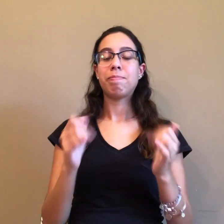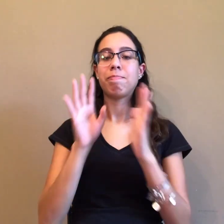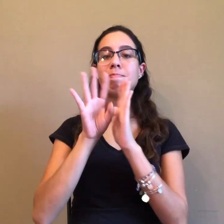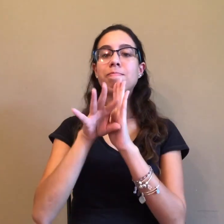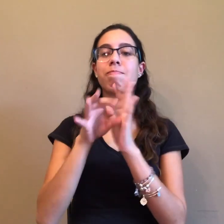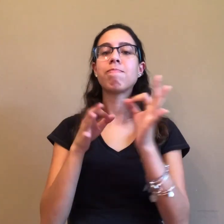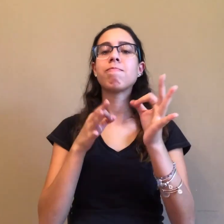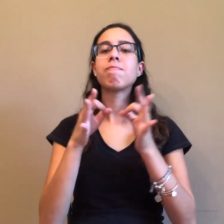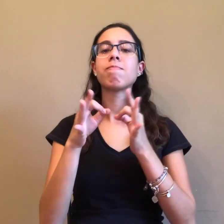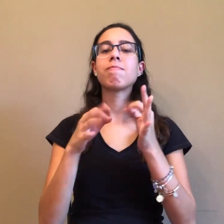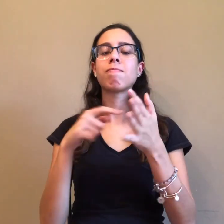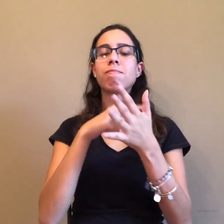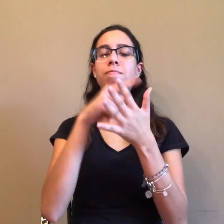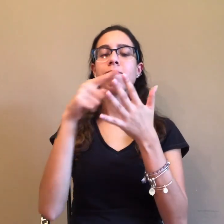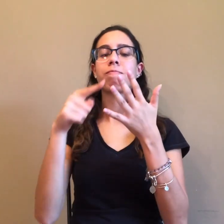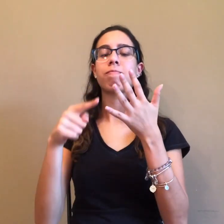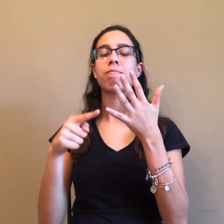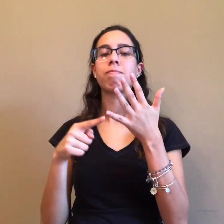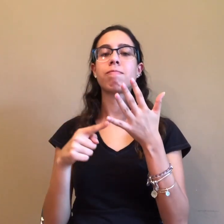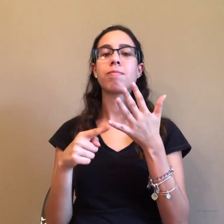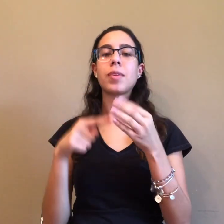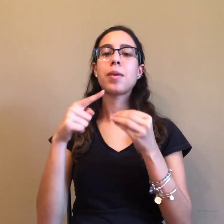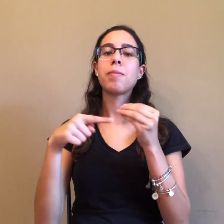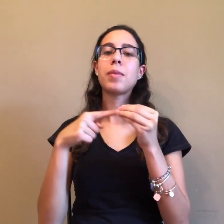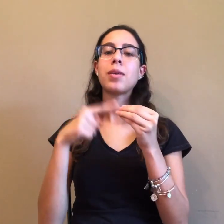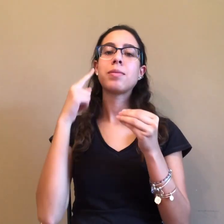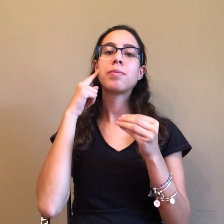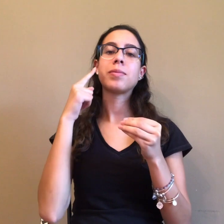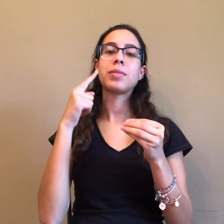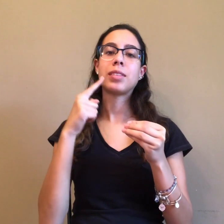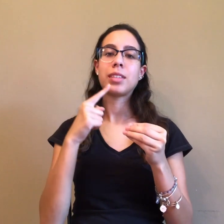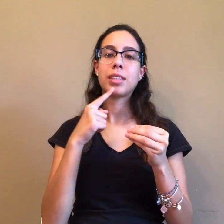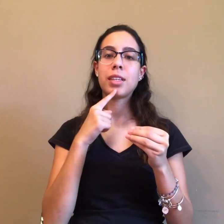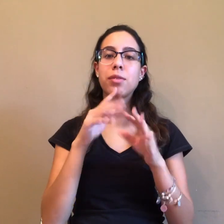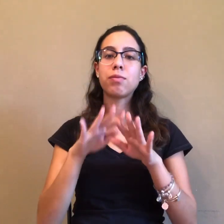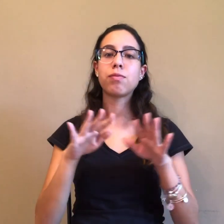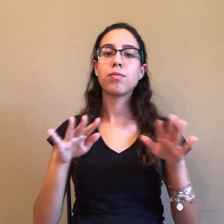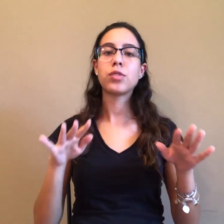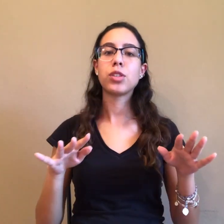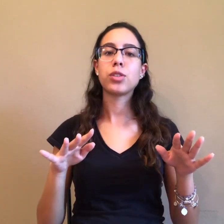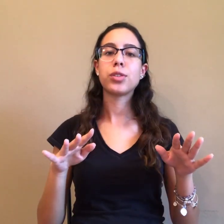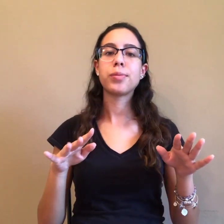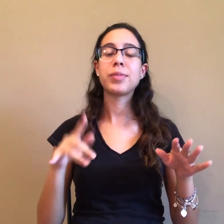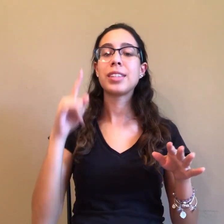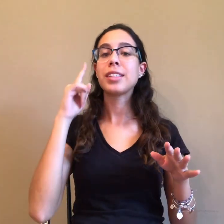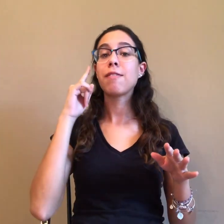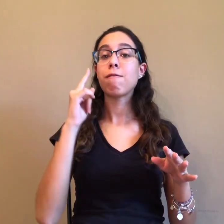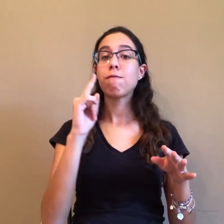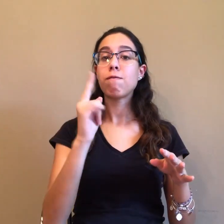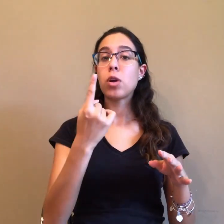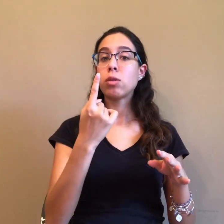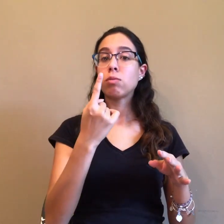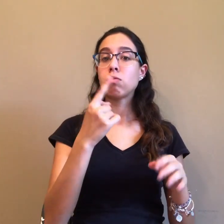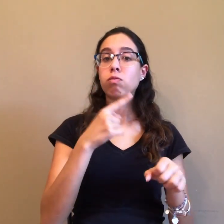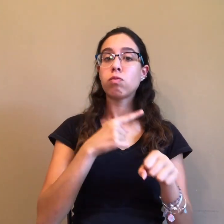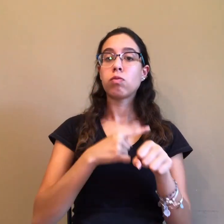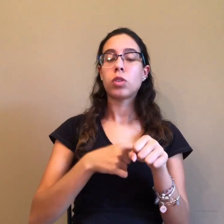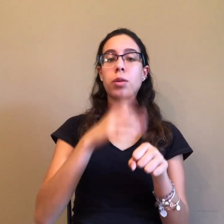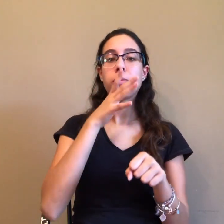This video is to give you information about 5 topics about deaf children. First-time